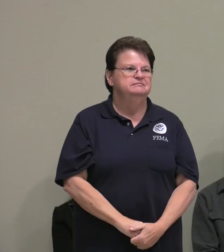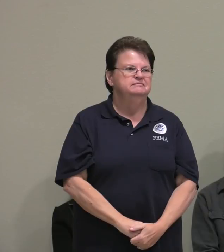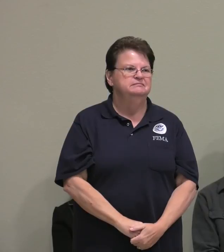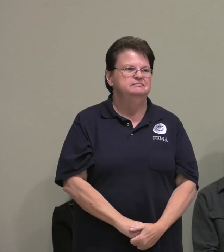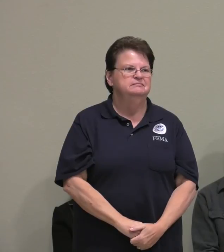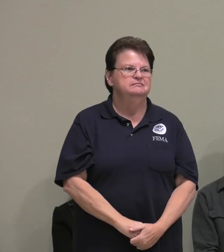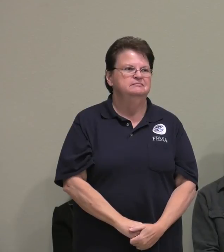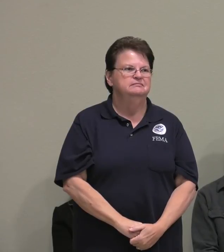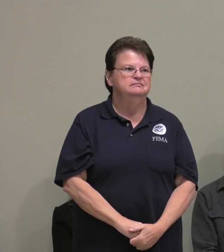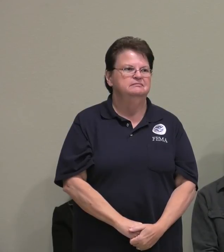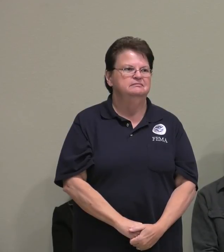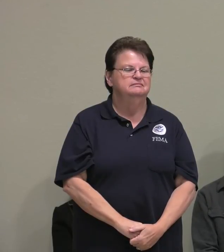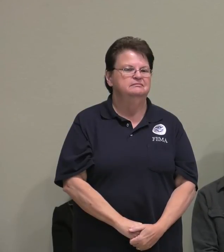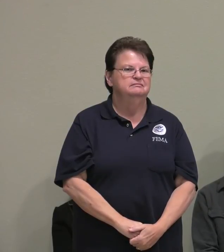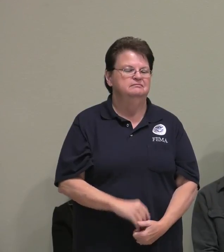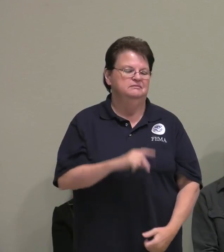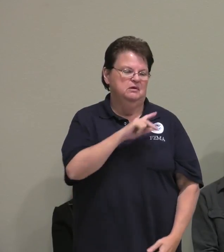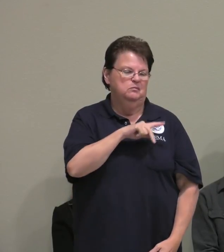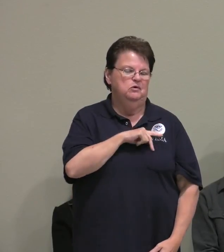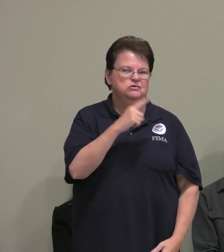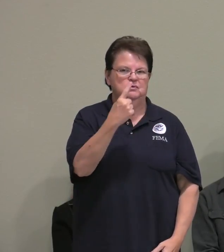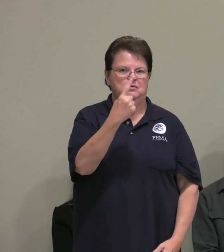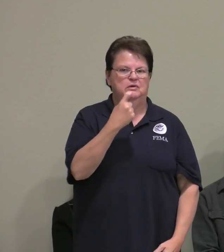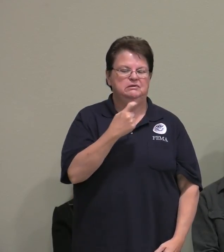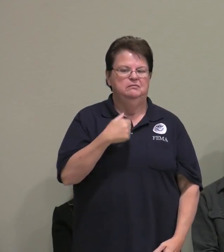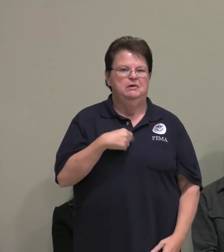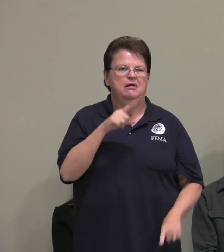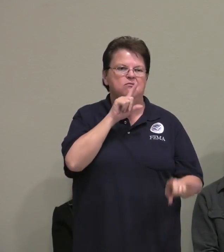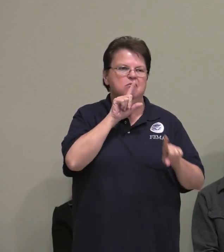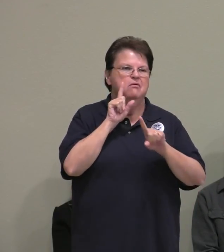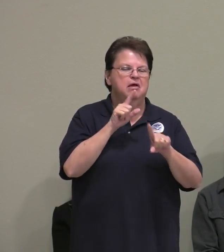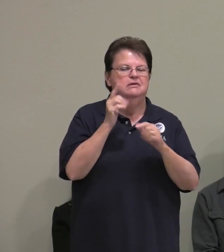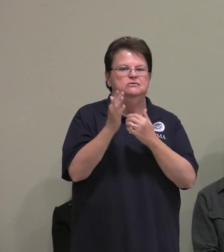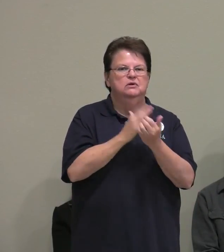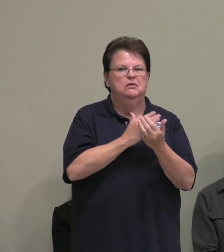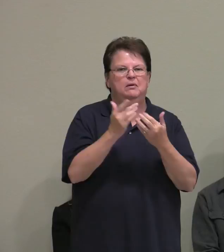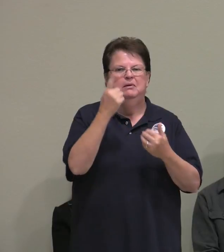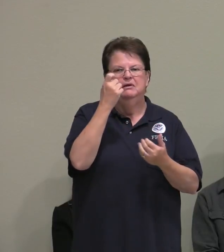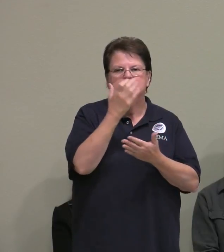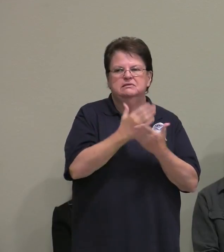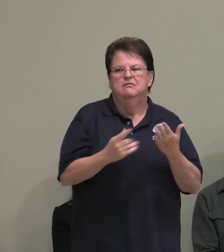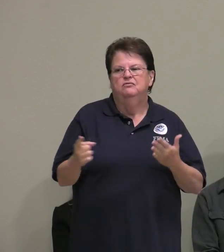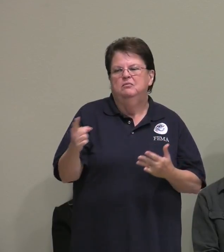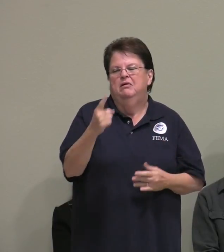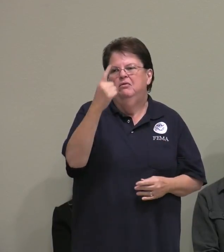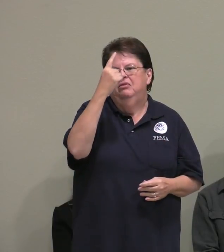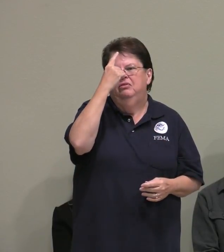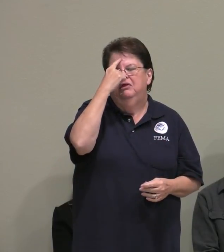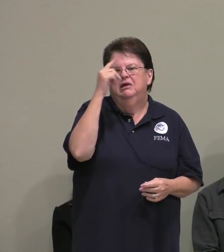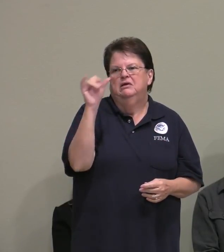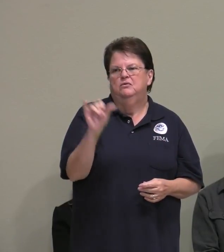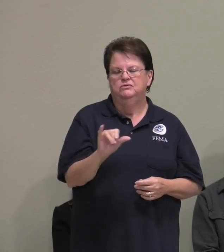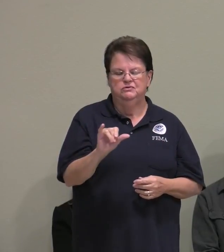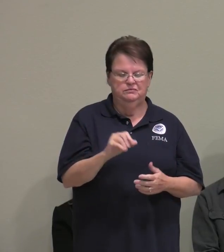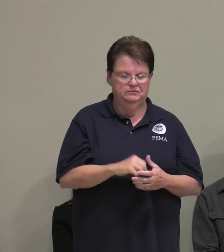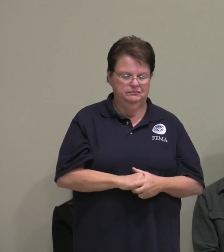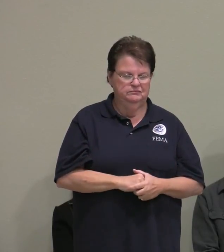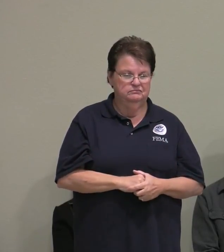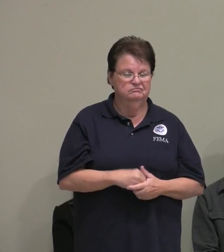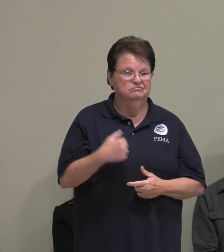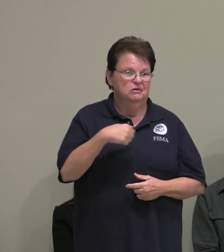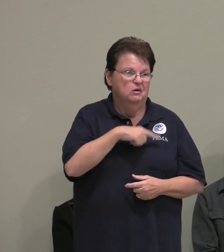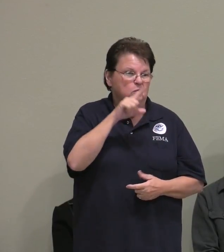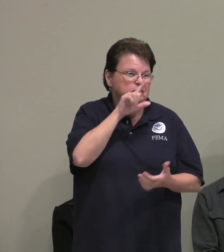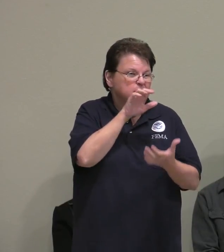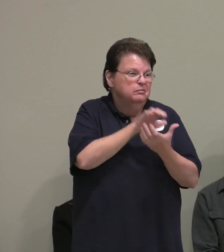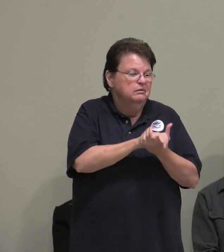So this one is kind of a personal question, but I'm going to answer it anyway because some of you may be thinking it also. Are we